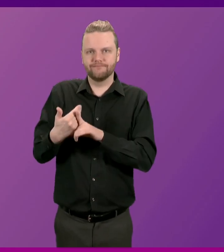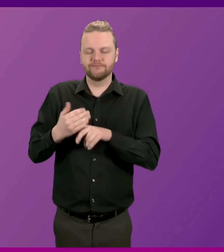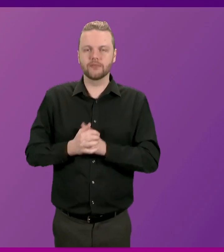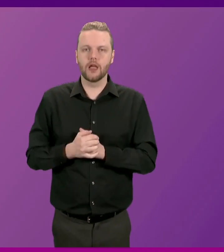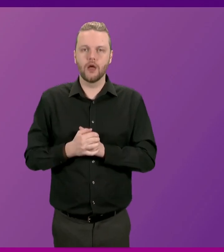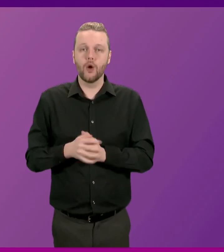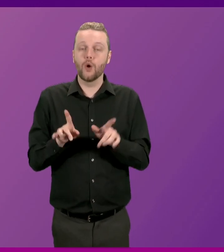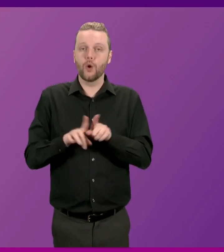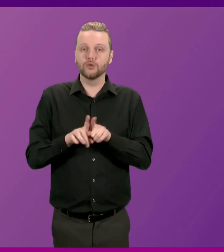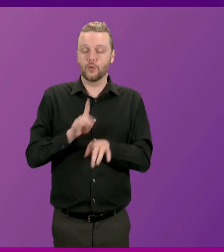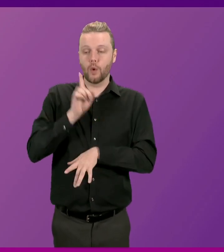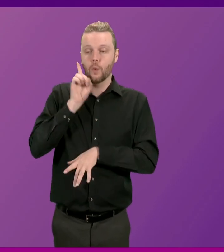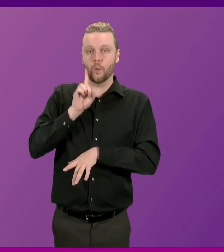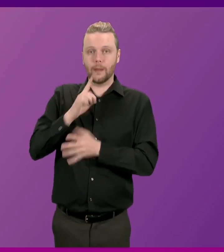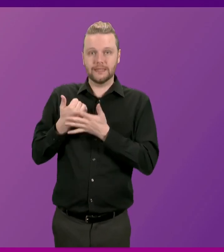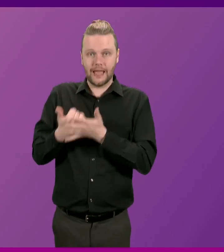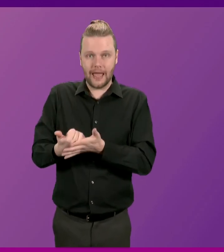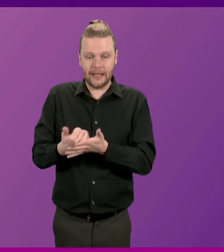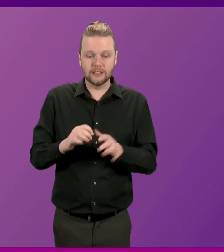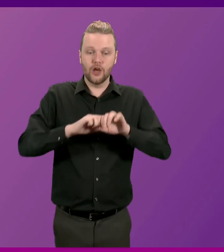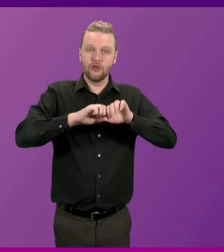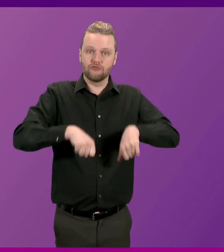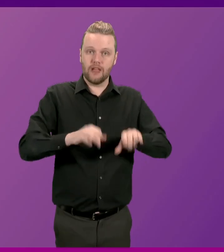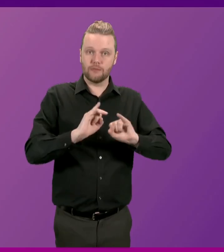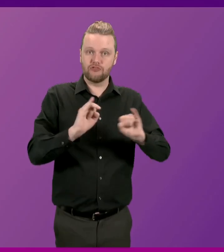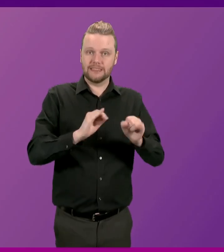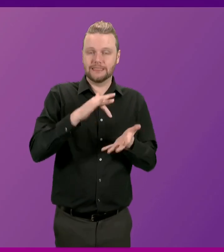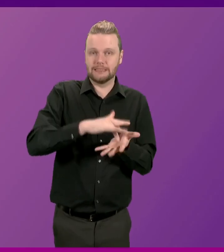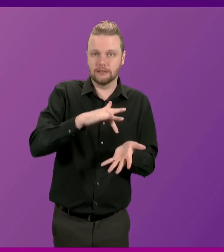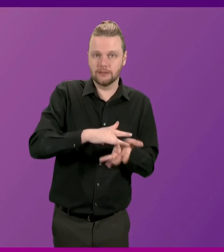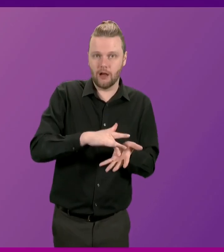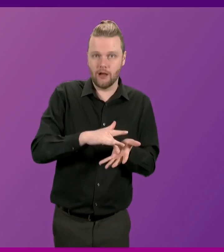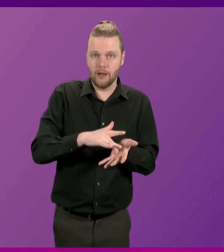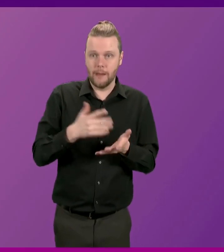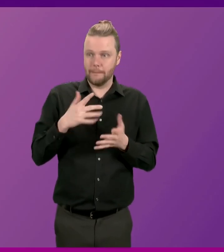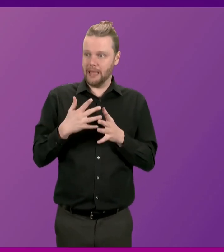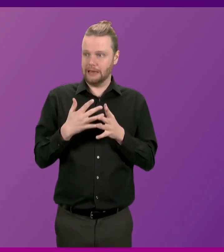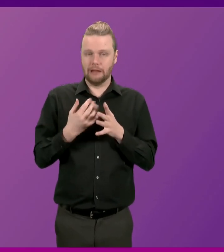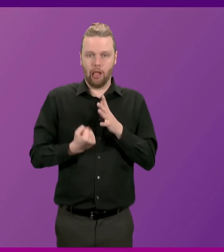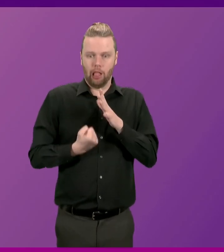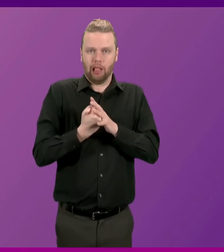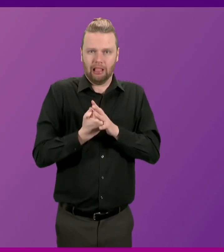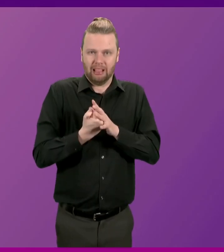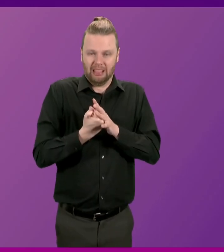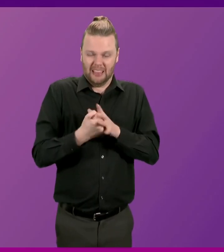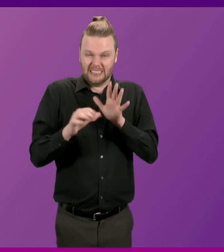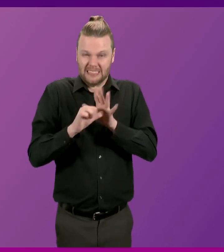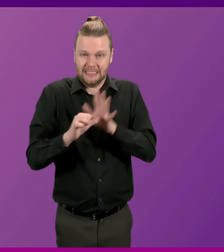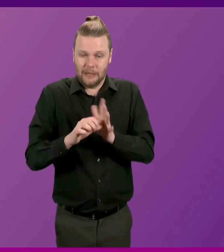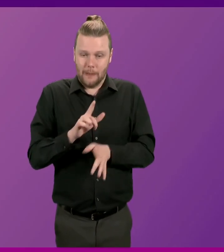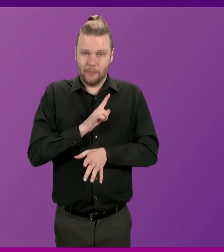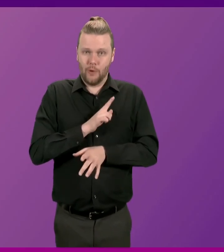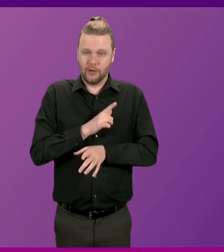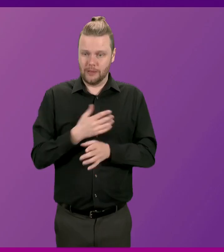time, Women's Aid, rape crisis centres across the country have reached a breaking point due to an influx